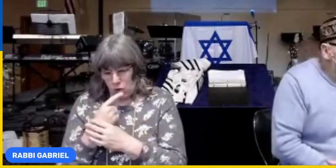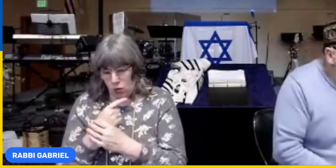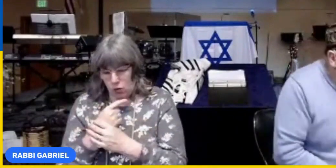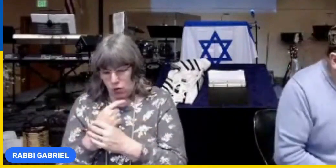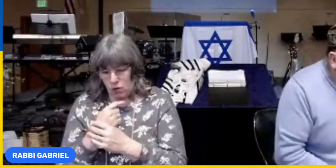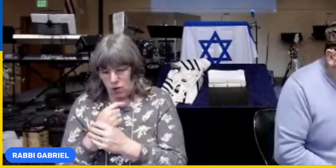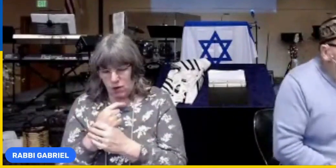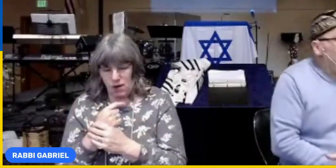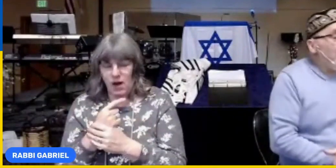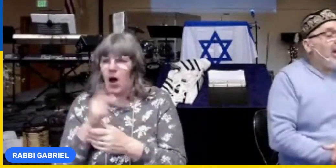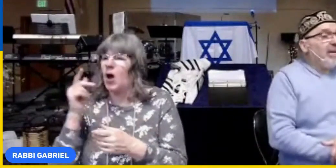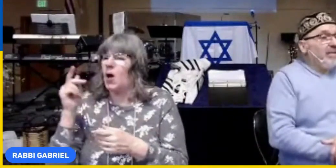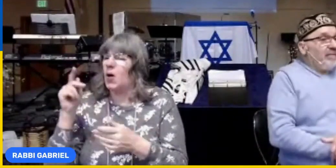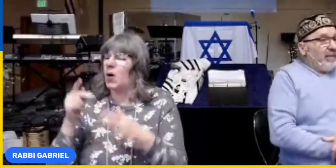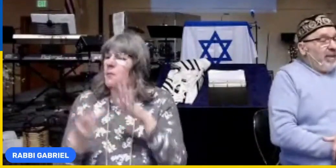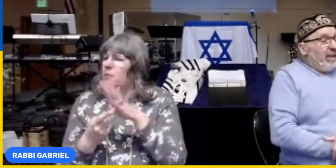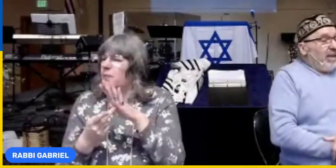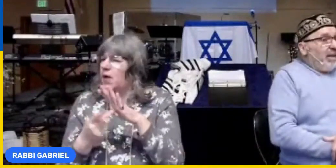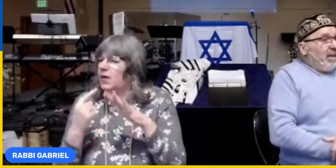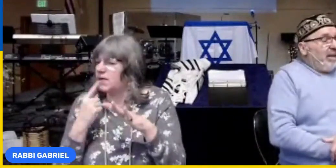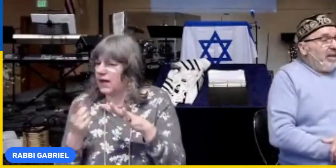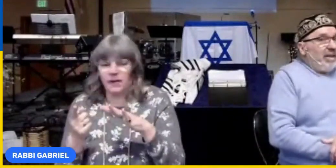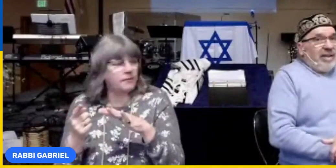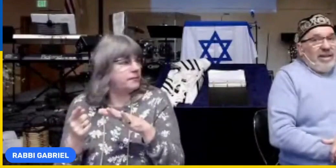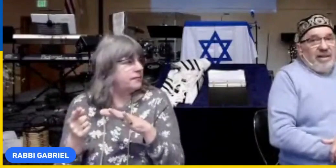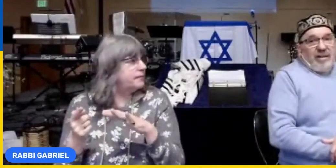the way Paul puts it is that